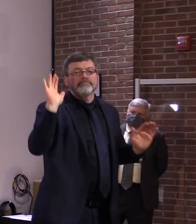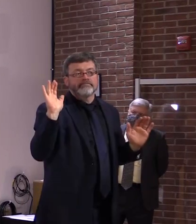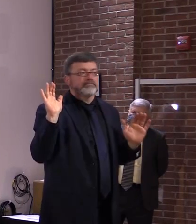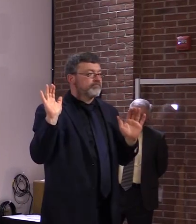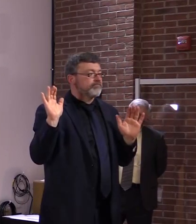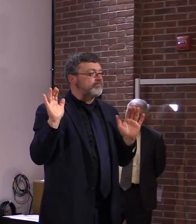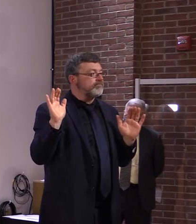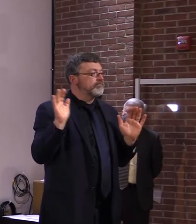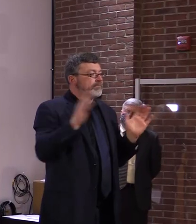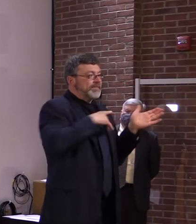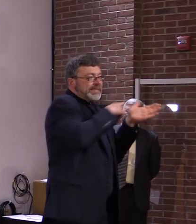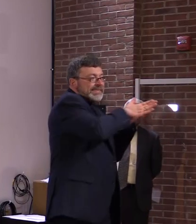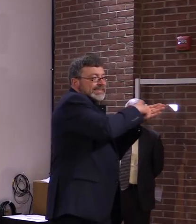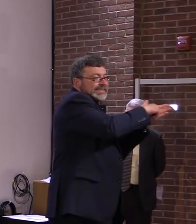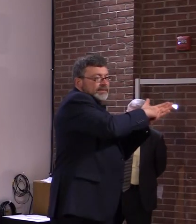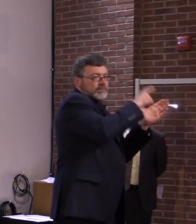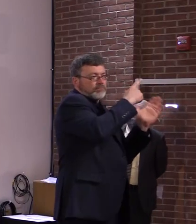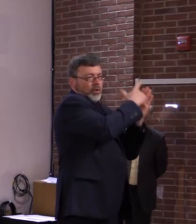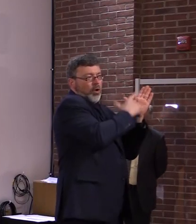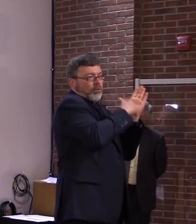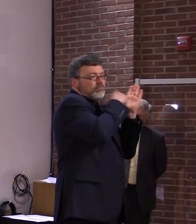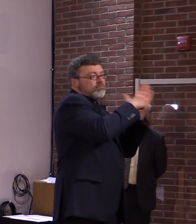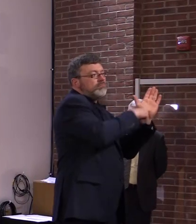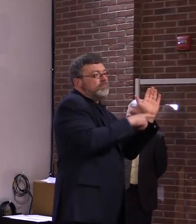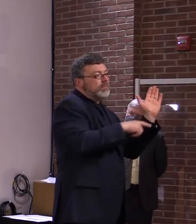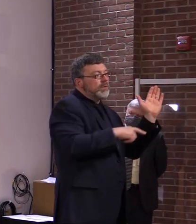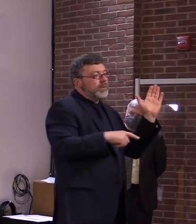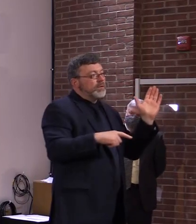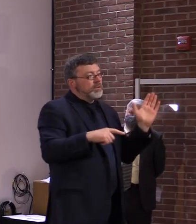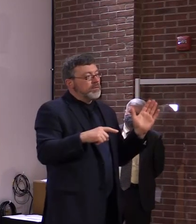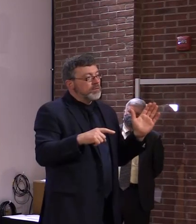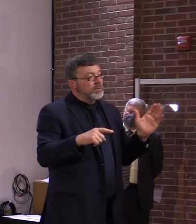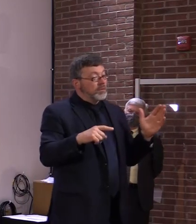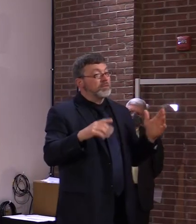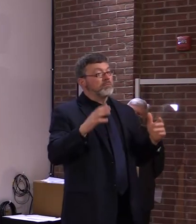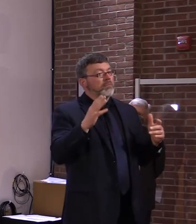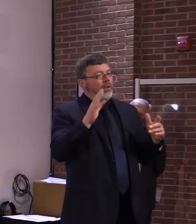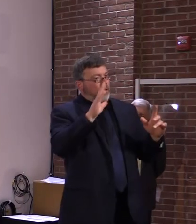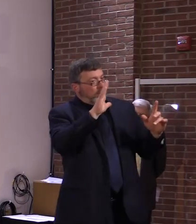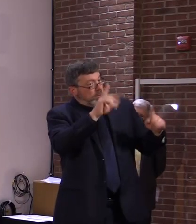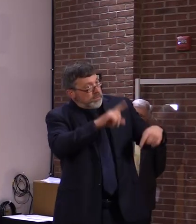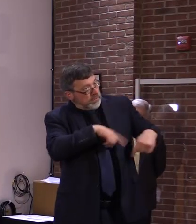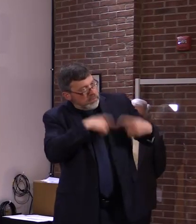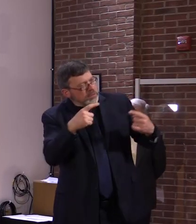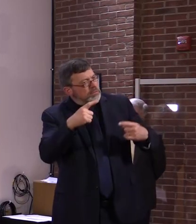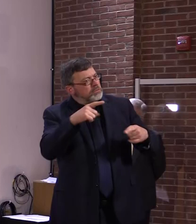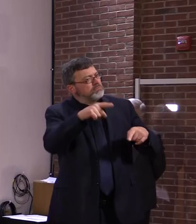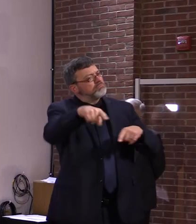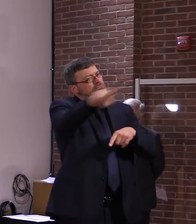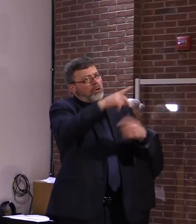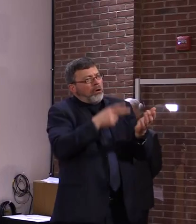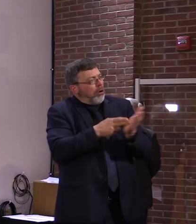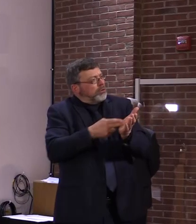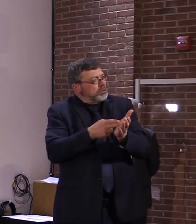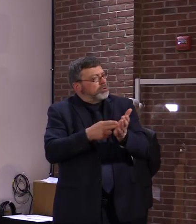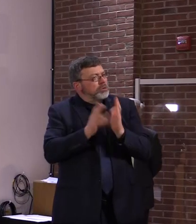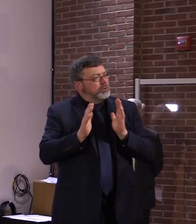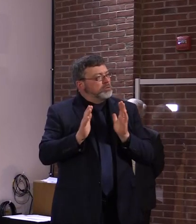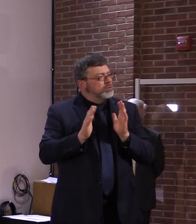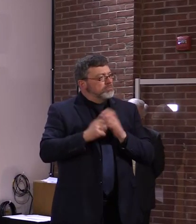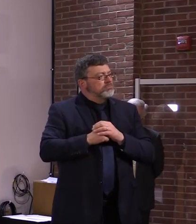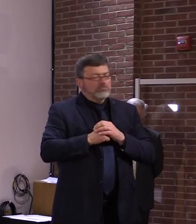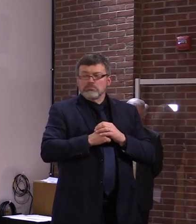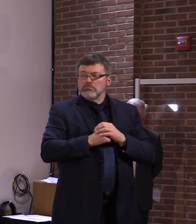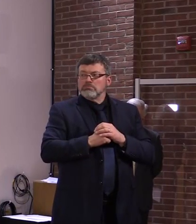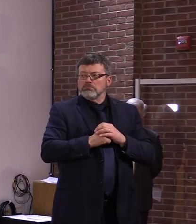taking people at their word, and I would say that we're going to get through this. And again, remember, we're